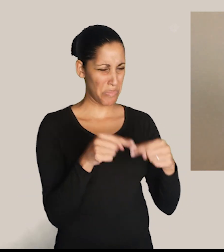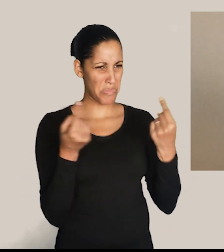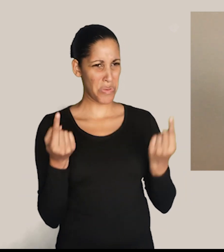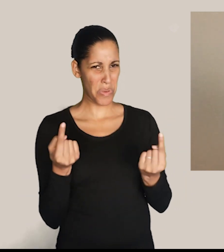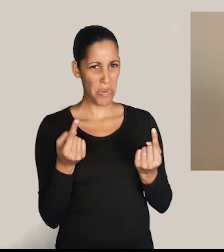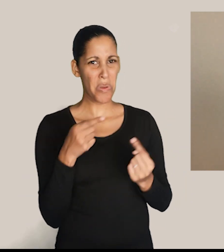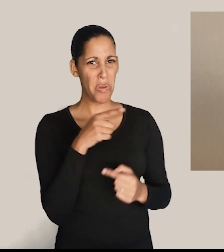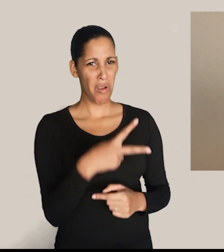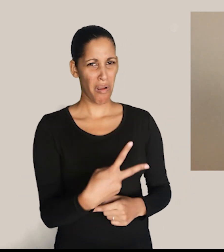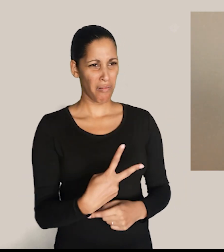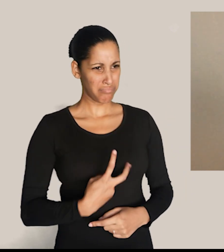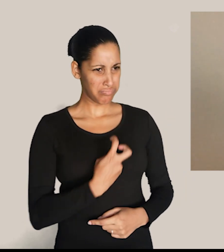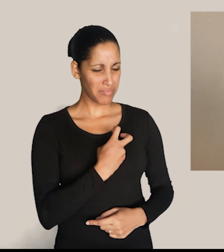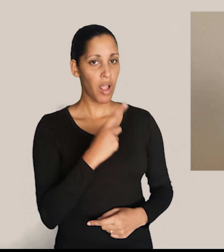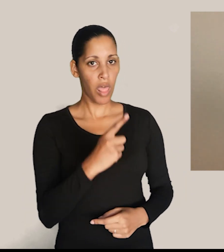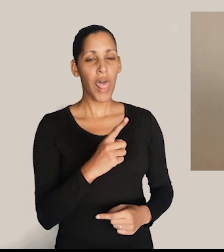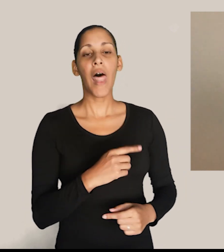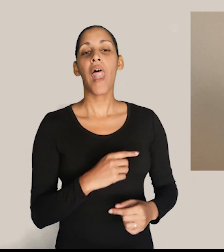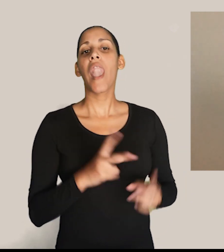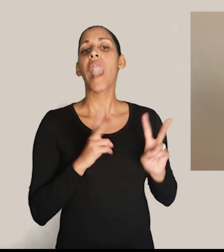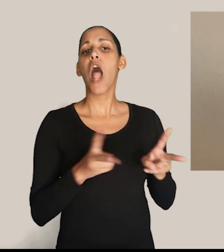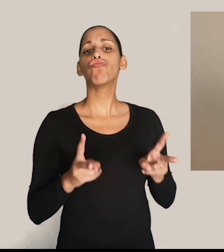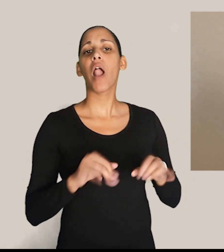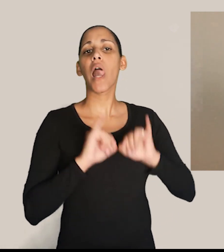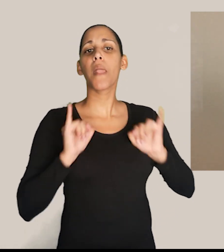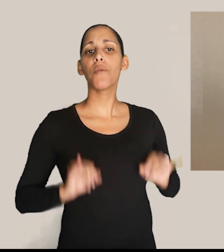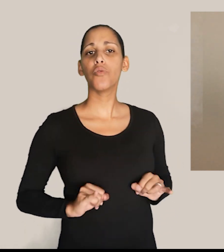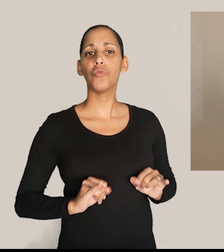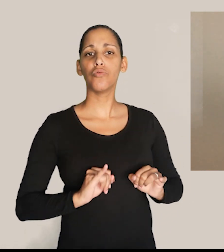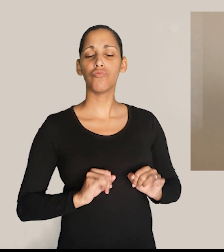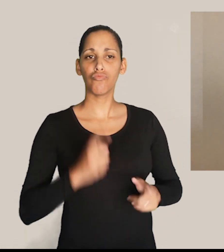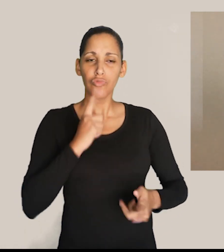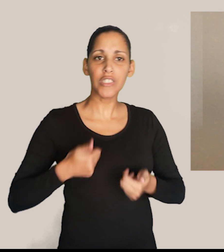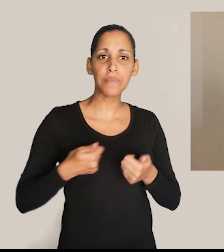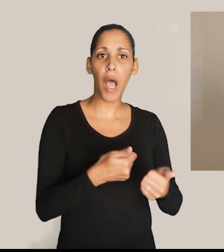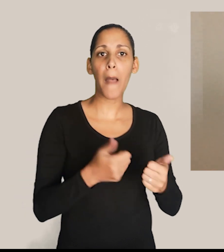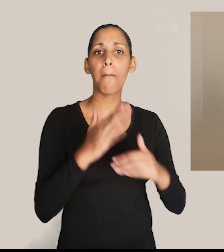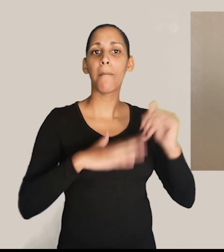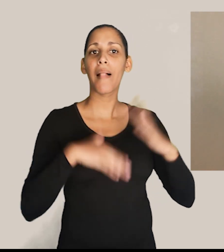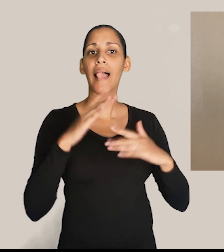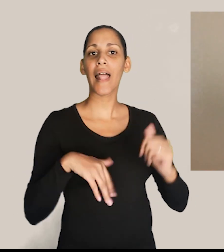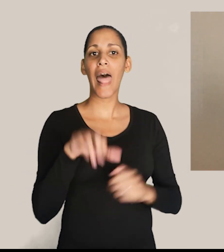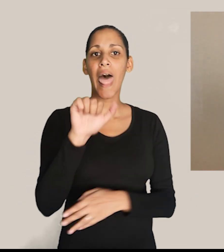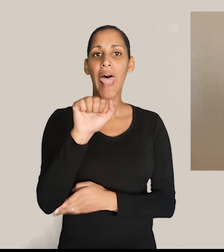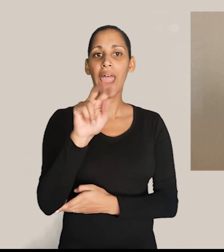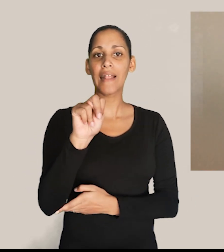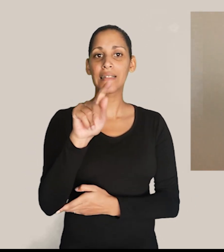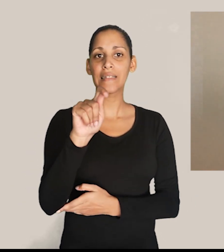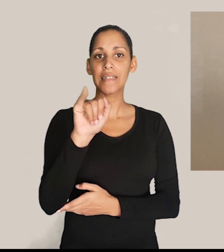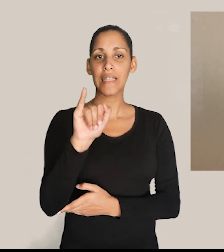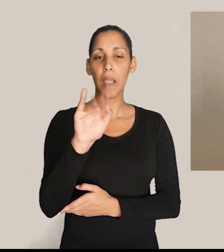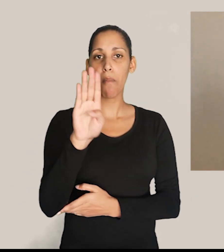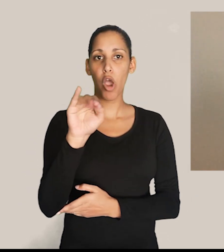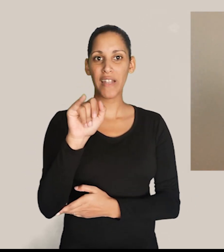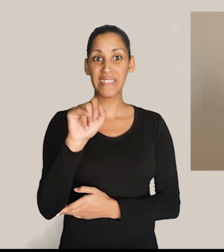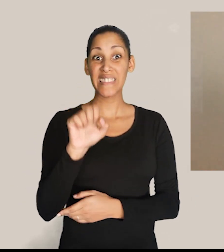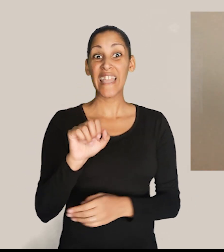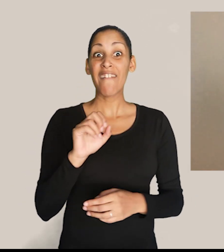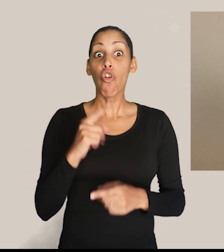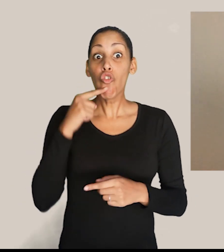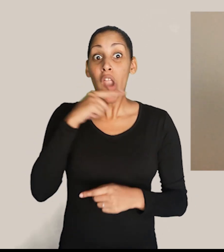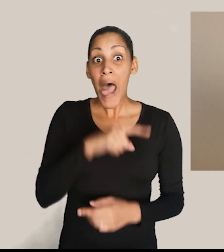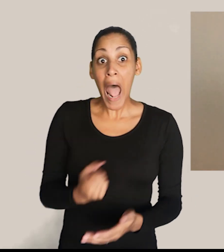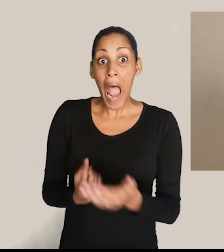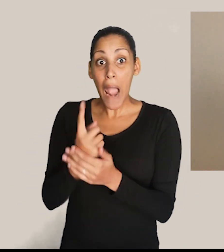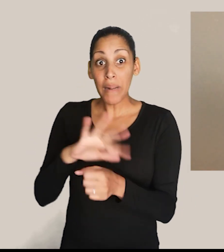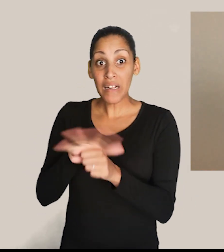will recognize this as foreign and mount an immune response to build antibodies. Um, that way, if your